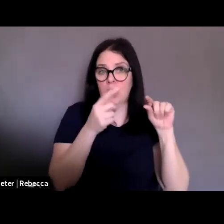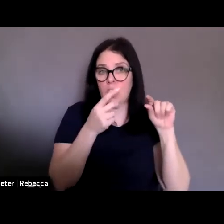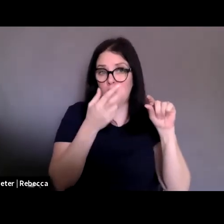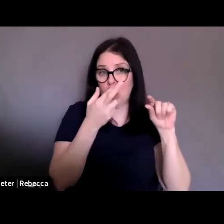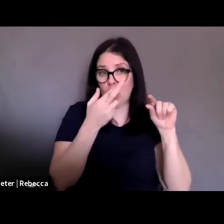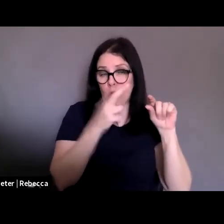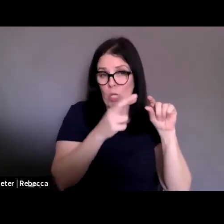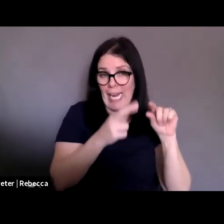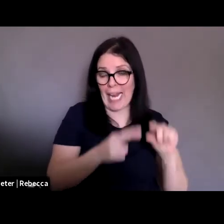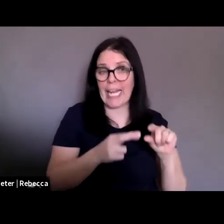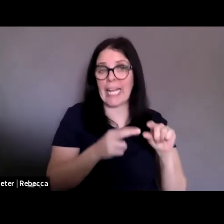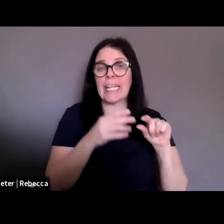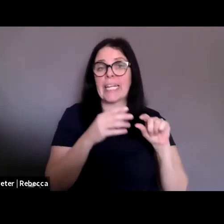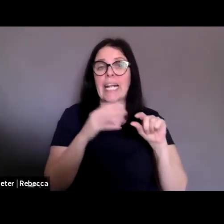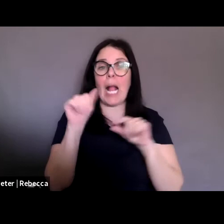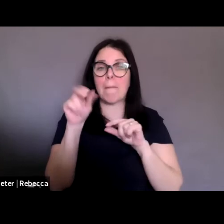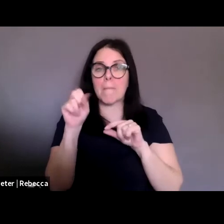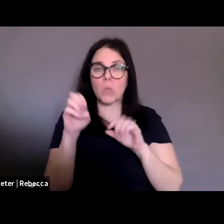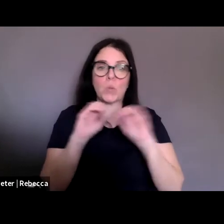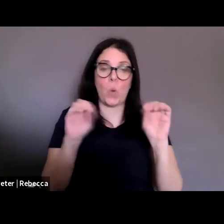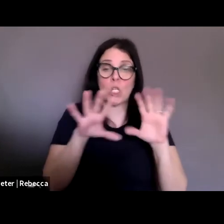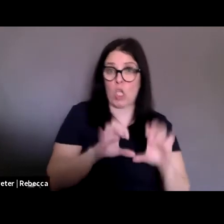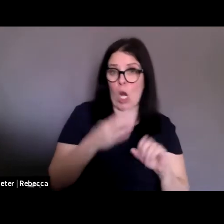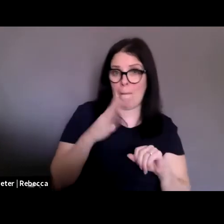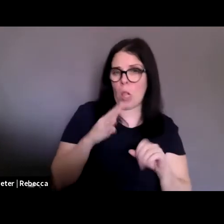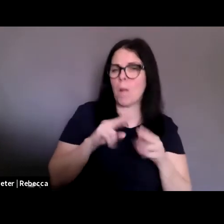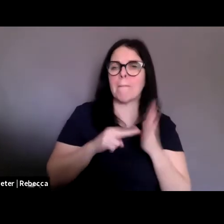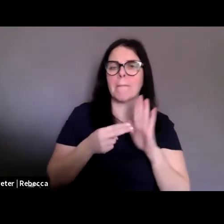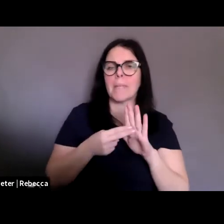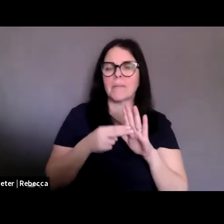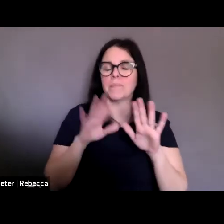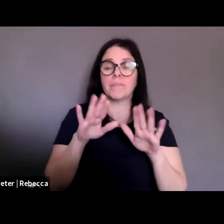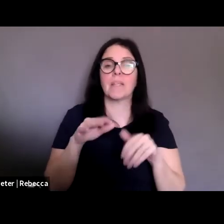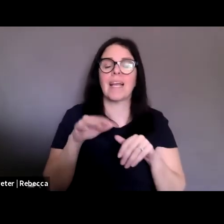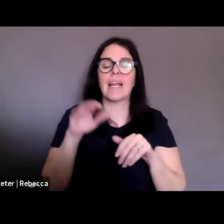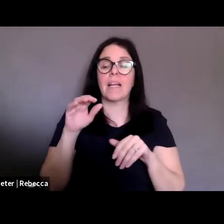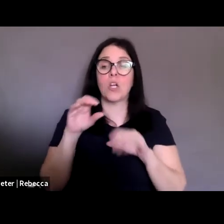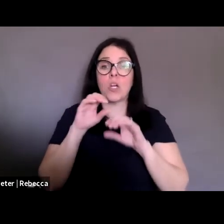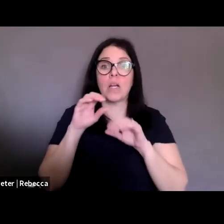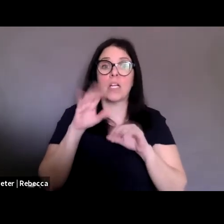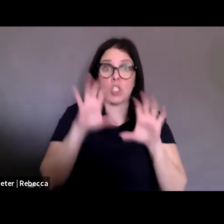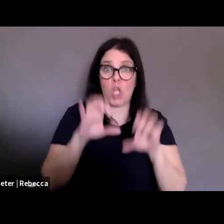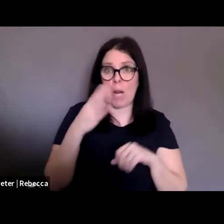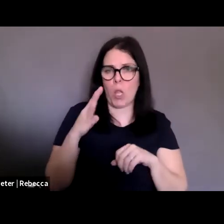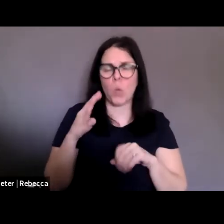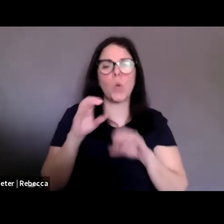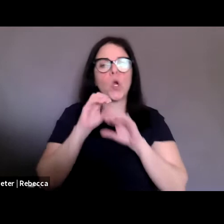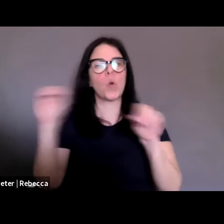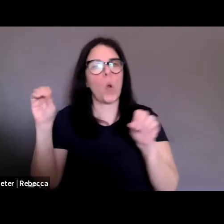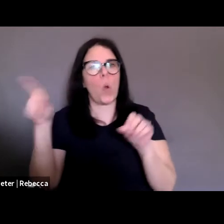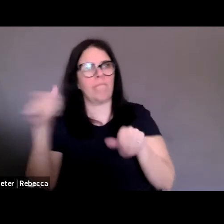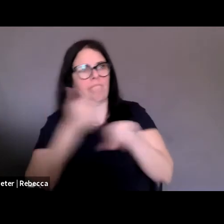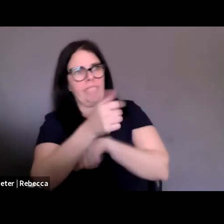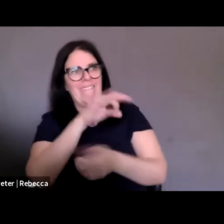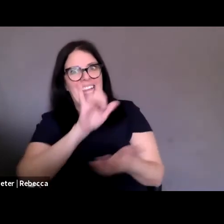when there's abuse claims and when there's not. So the dark blue is when there's not, alienation claims. The dark blue is when there's not alienation claims. The gray is when